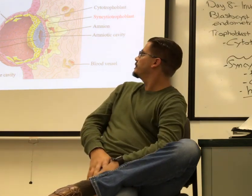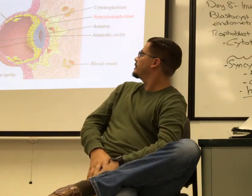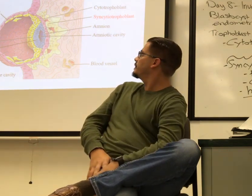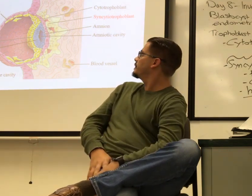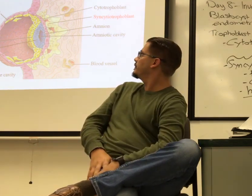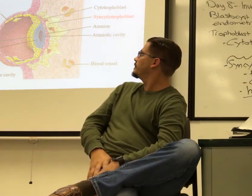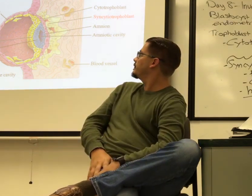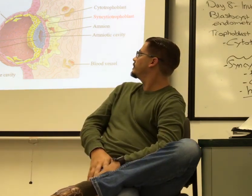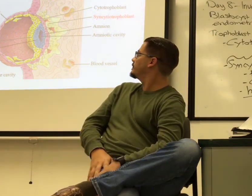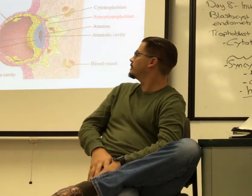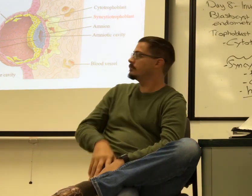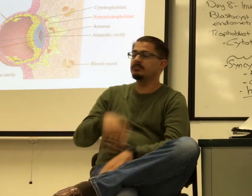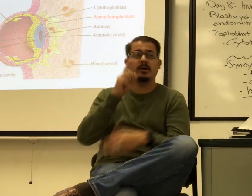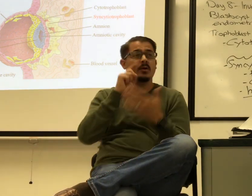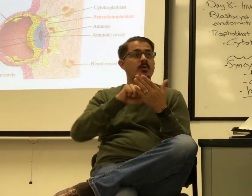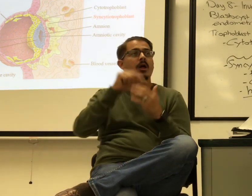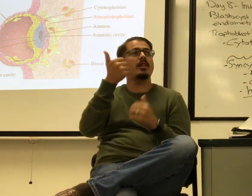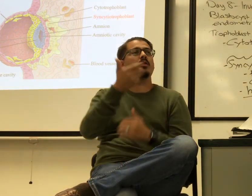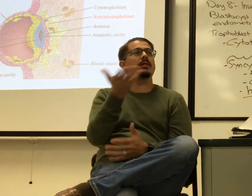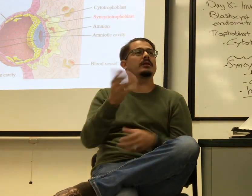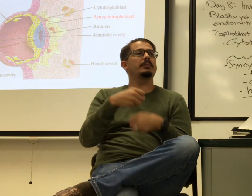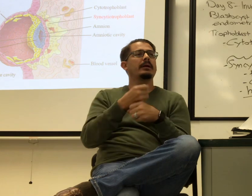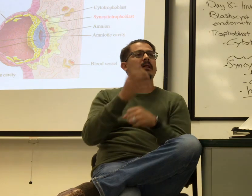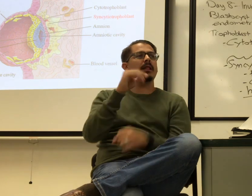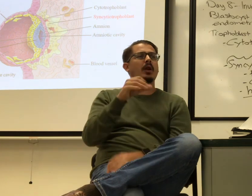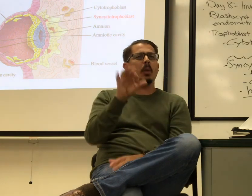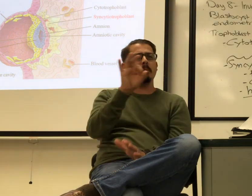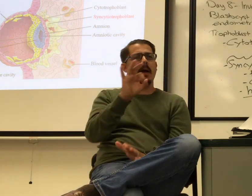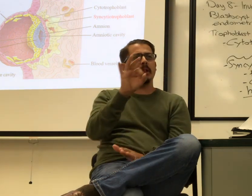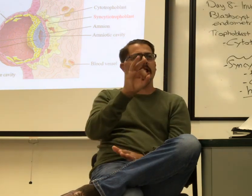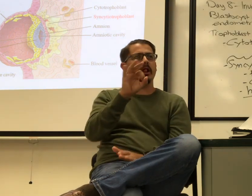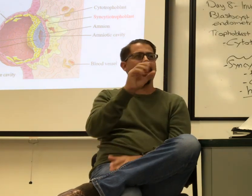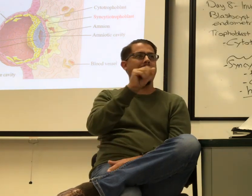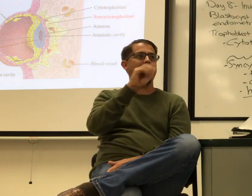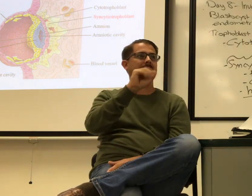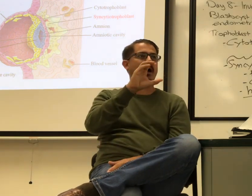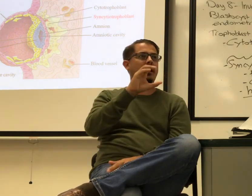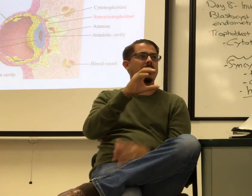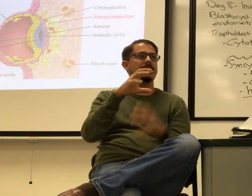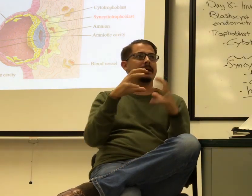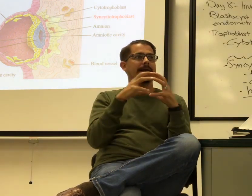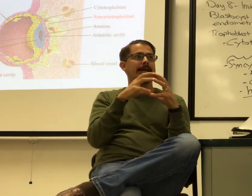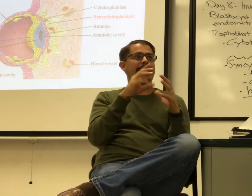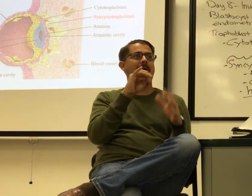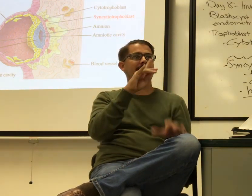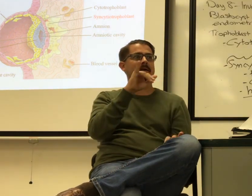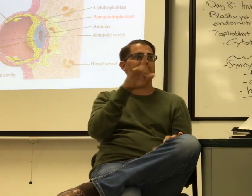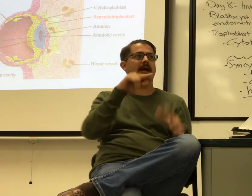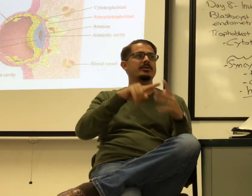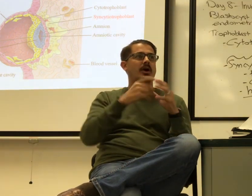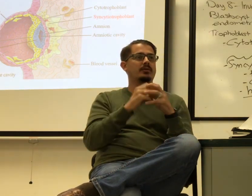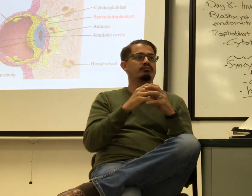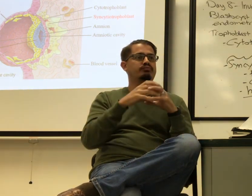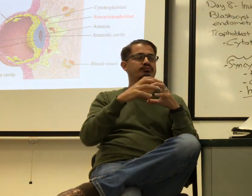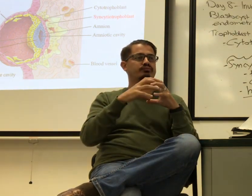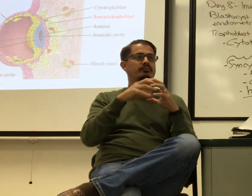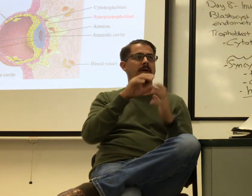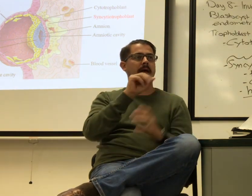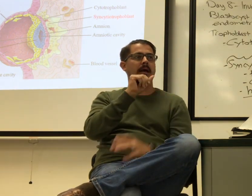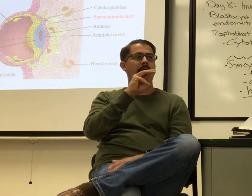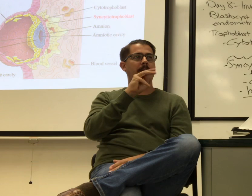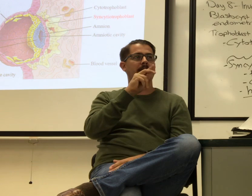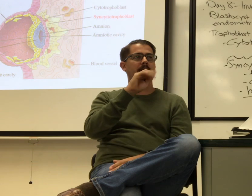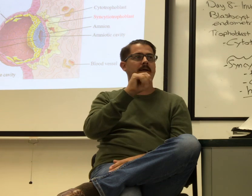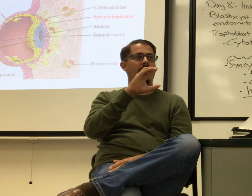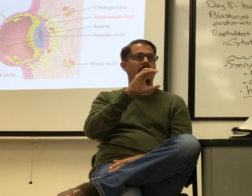You see other things forming. That little bubble called the amniotic cavity, that starts to form. See the